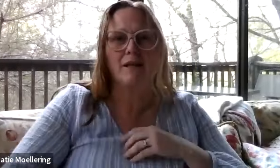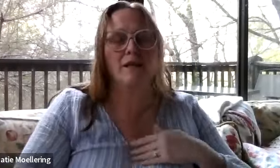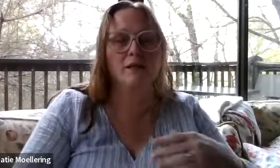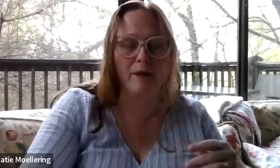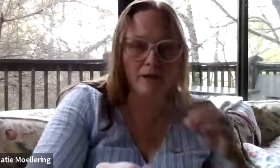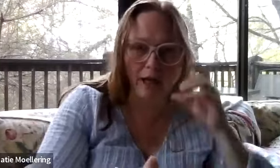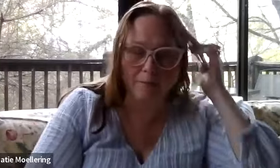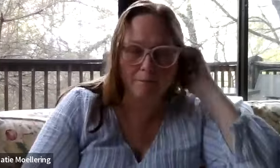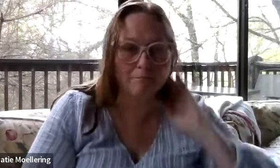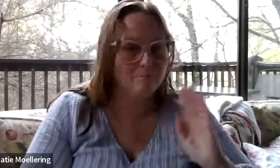And get spare time.